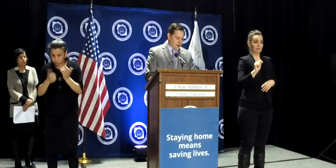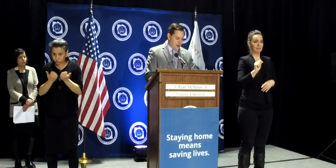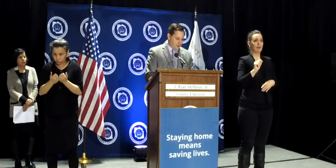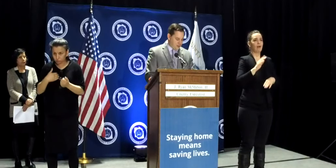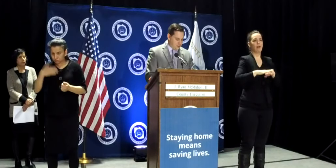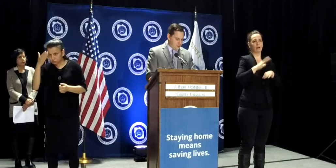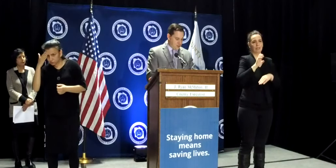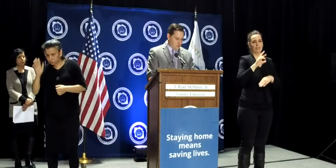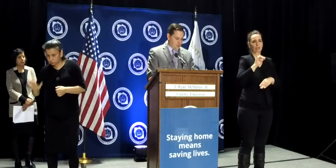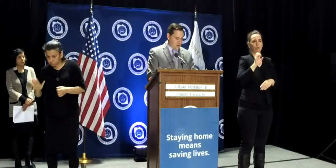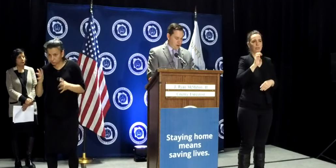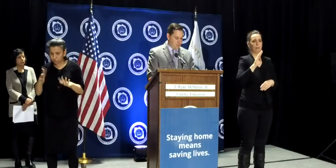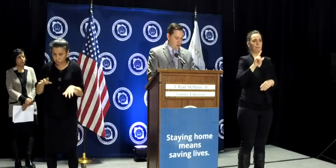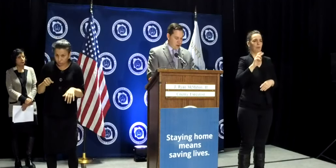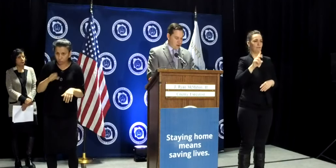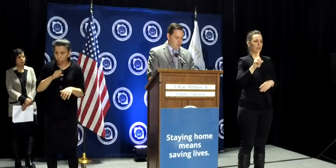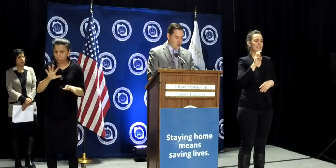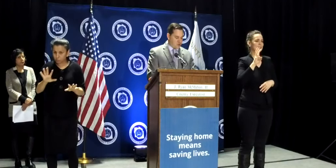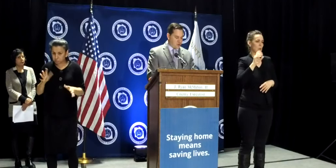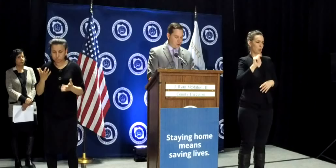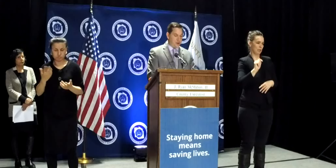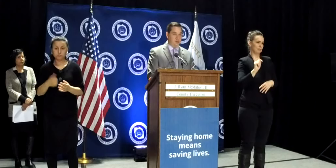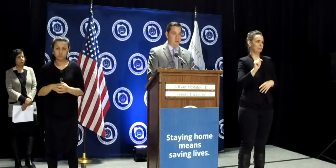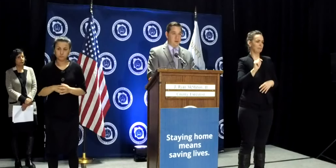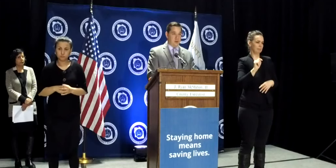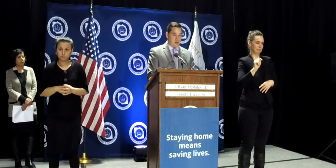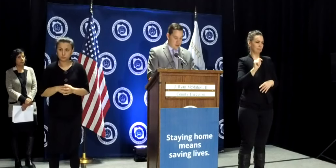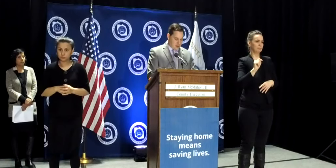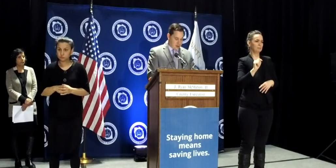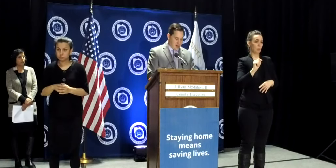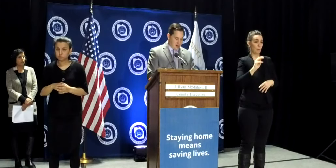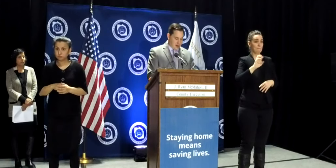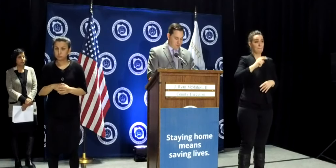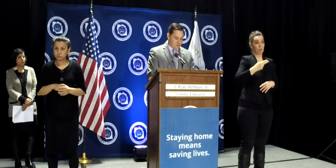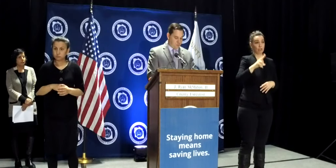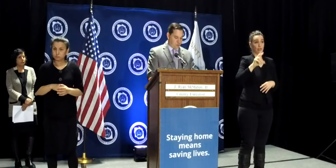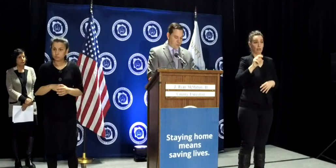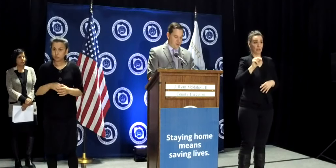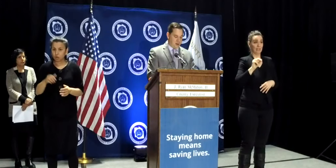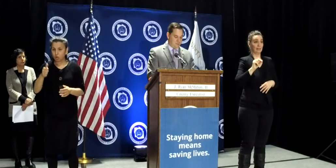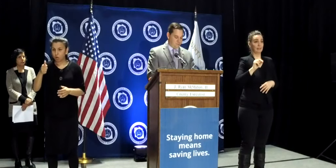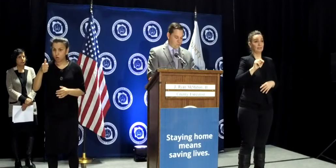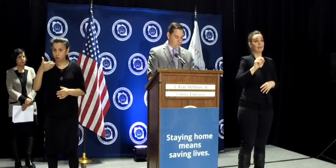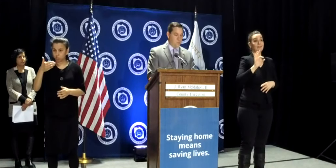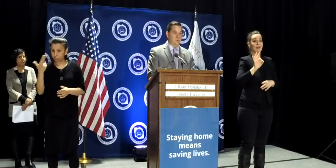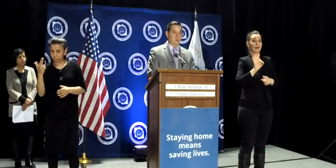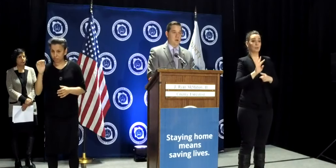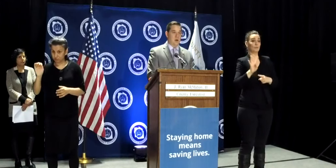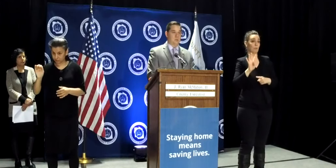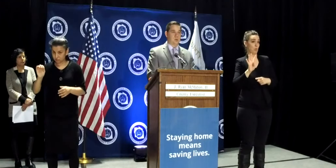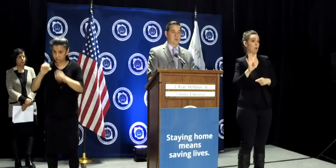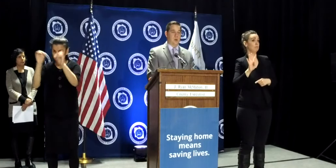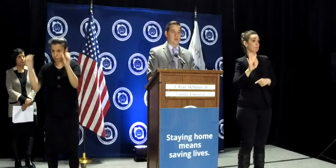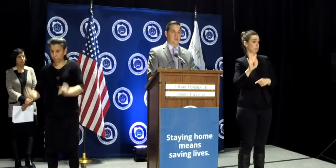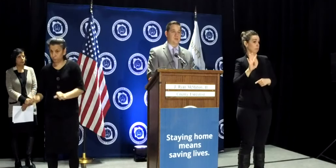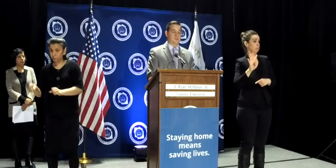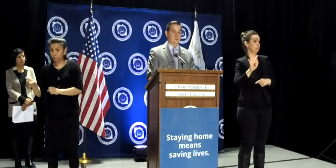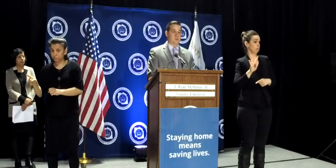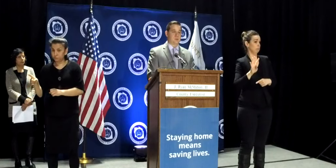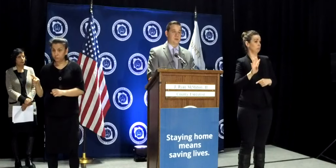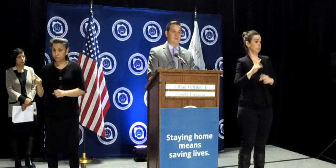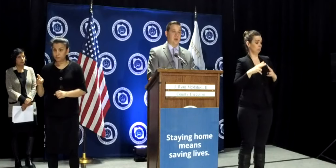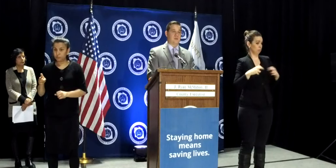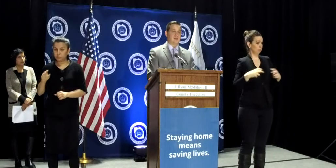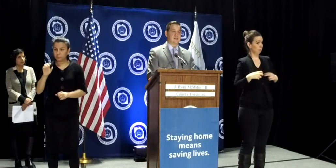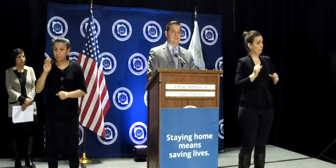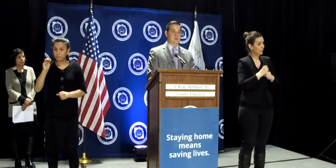shopper at Ollie's and you are there on Monday, March 30th at 9 a.m. to 4 p.m., please watch your